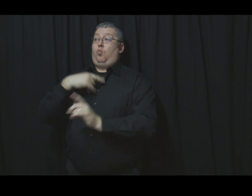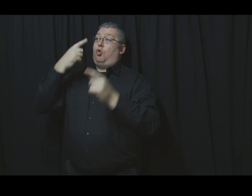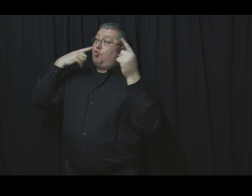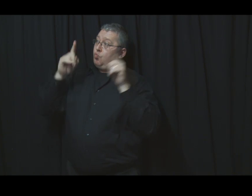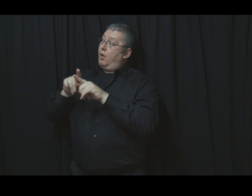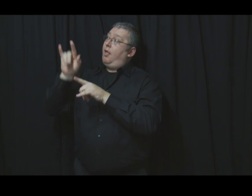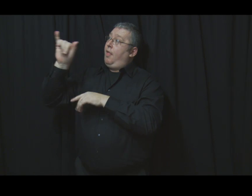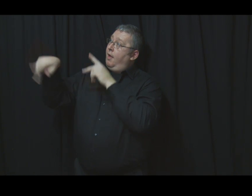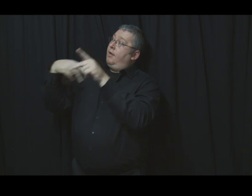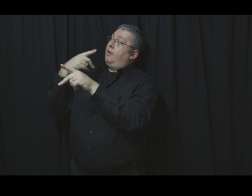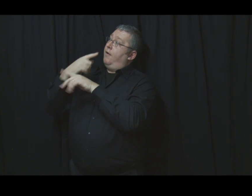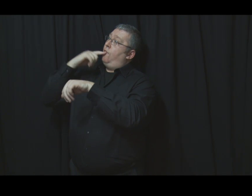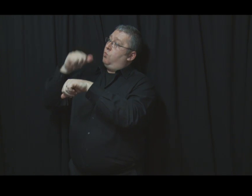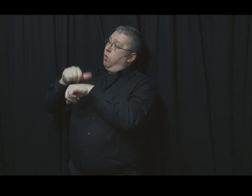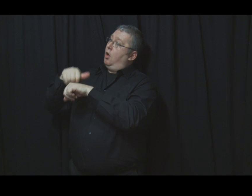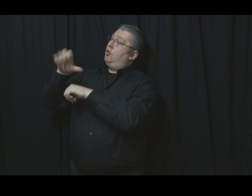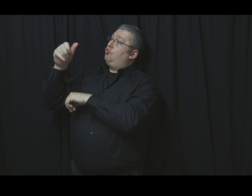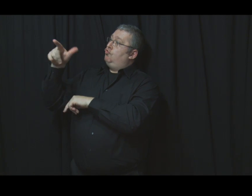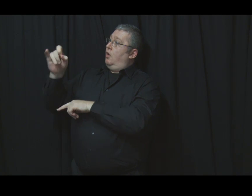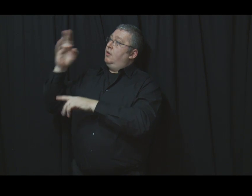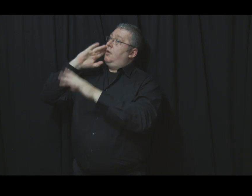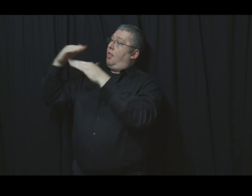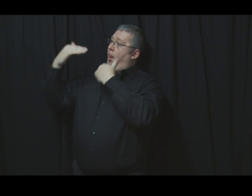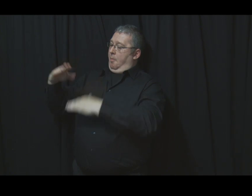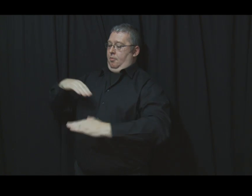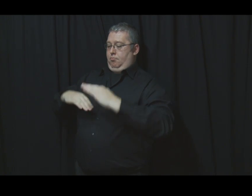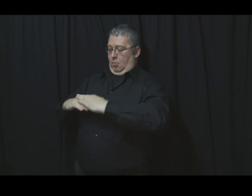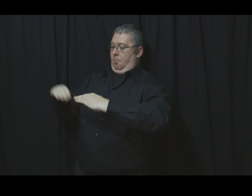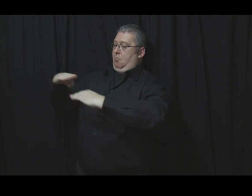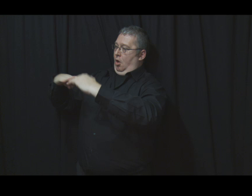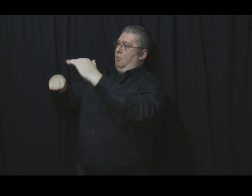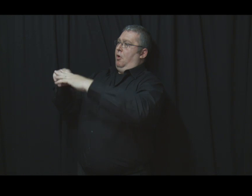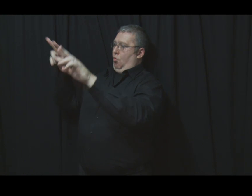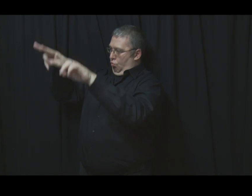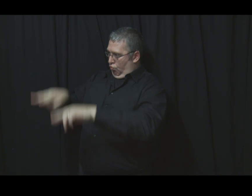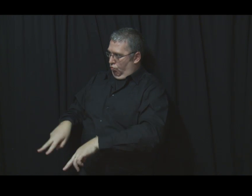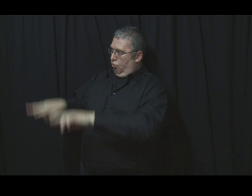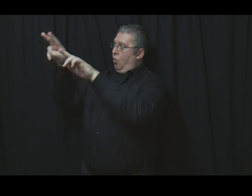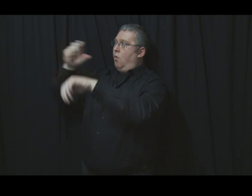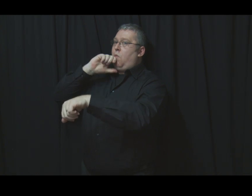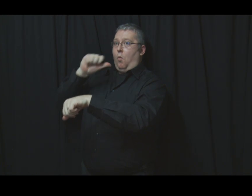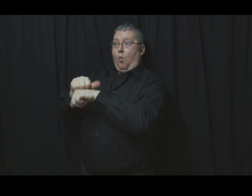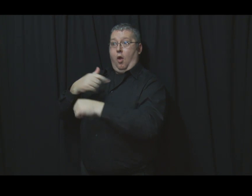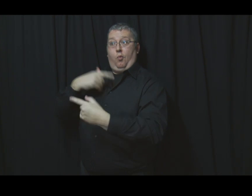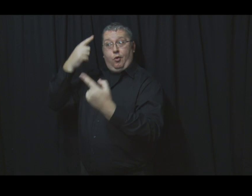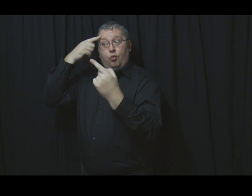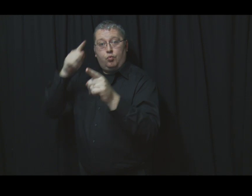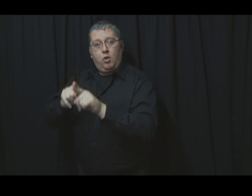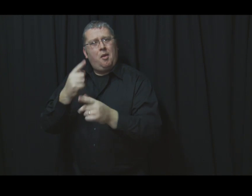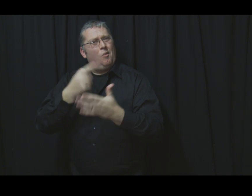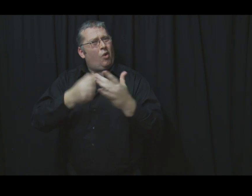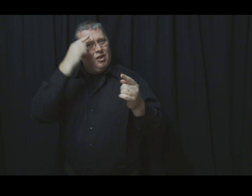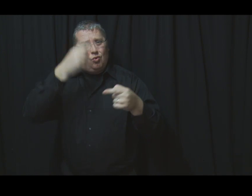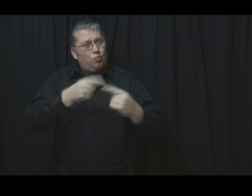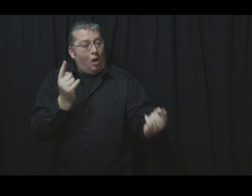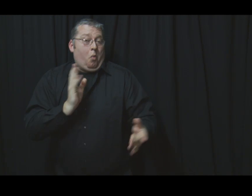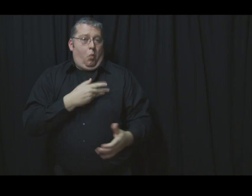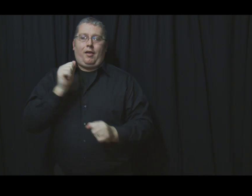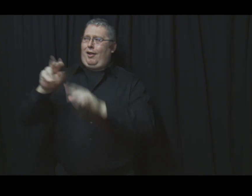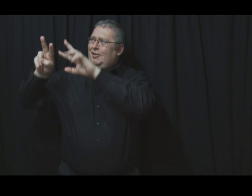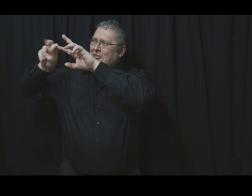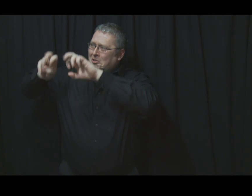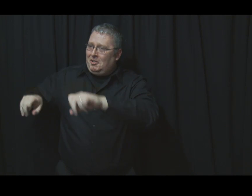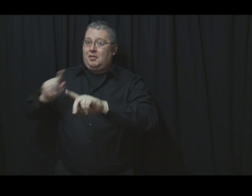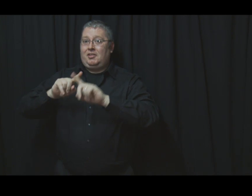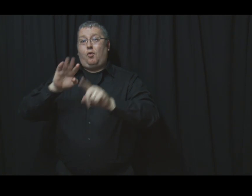Shale, and there's the boundary. They're sitting one on top of the other. We could agree on that. But do you know what we would disagree on? I mean, we could even analyse the minerals